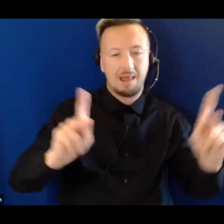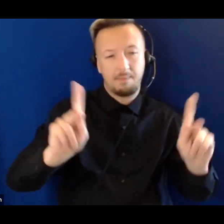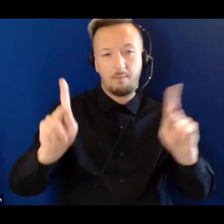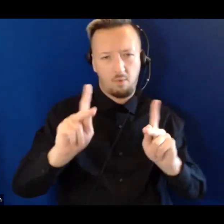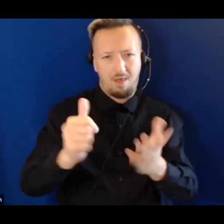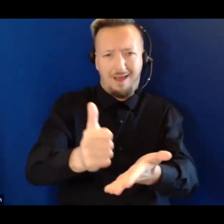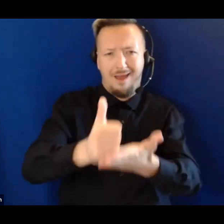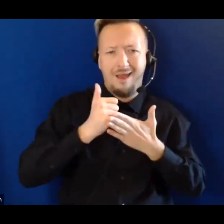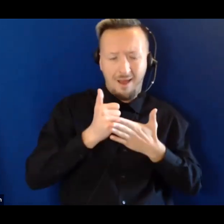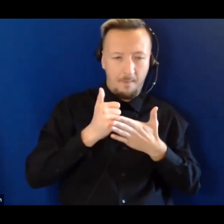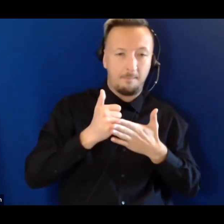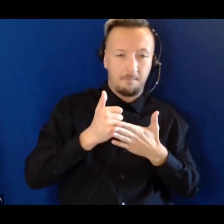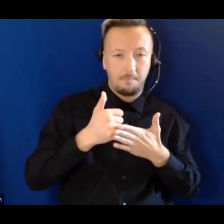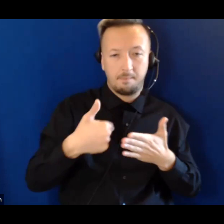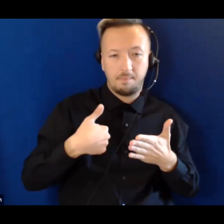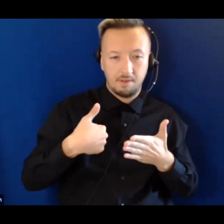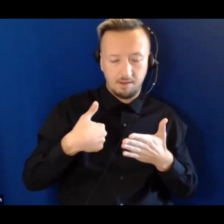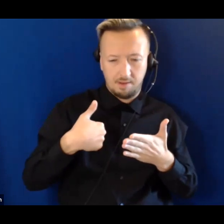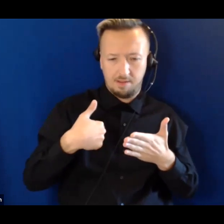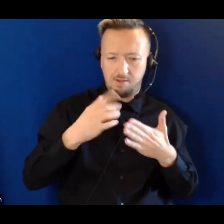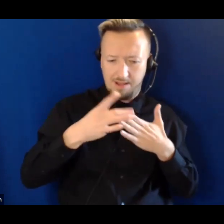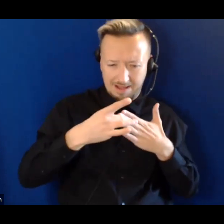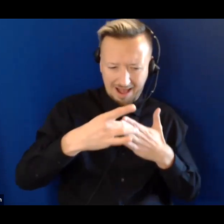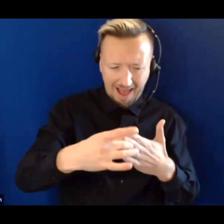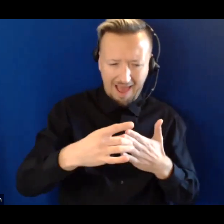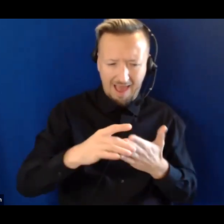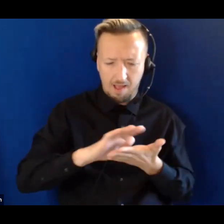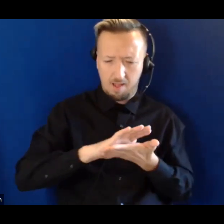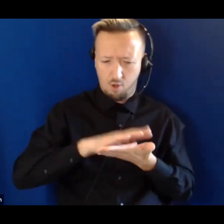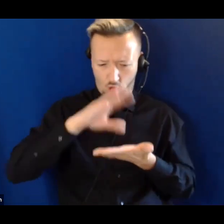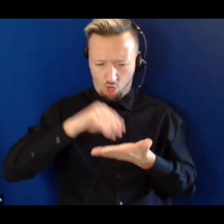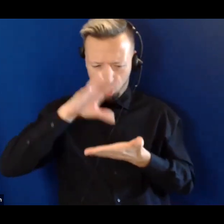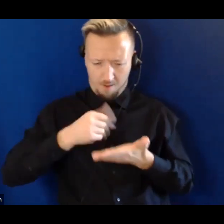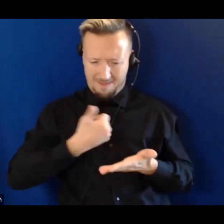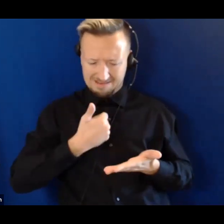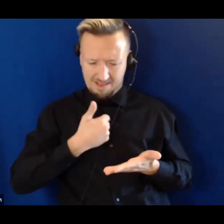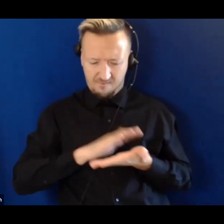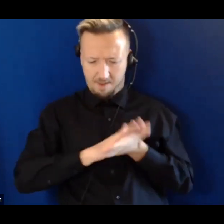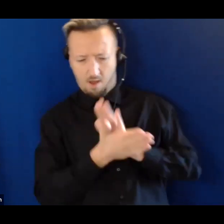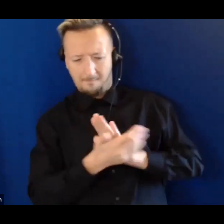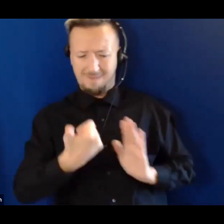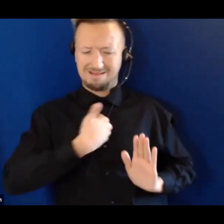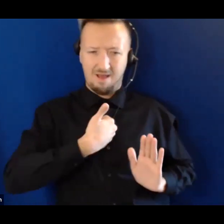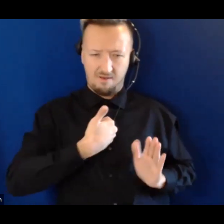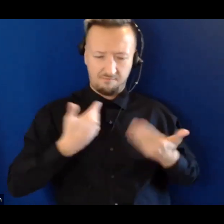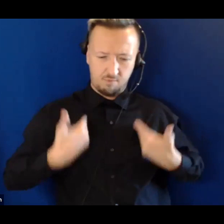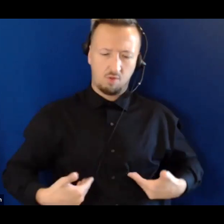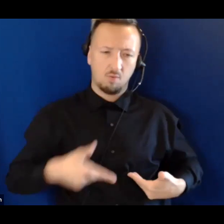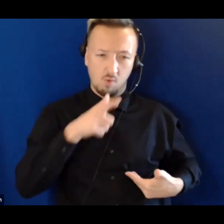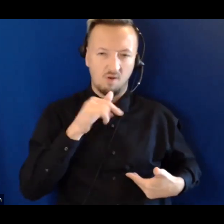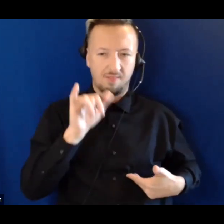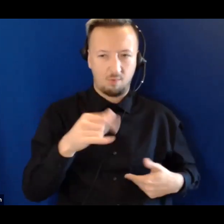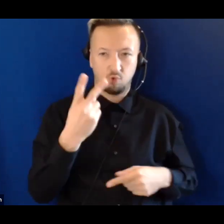guided me in the movement and in being myself and in sharing my story. So that was a great experience. That was 2 summers